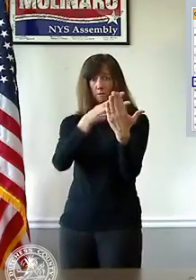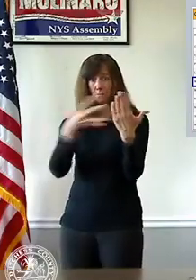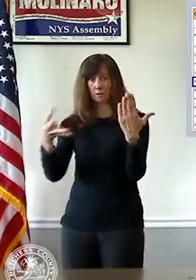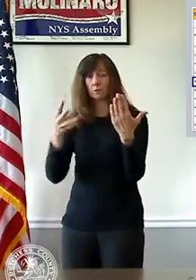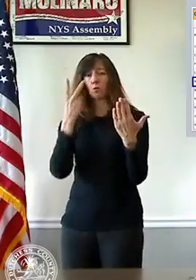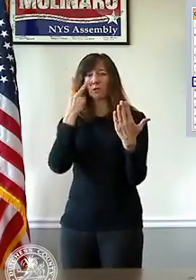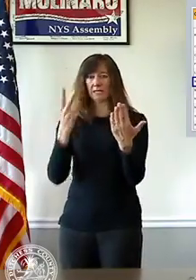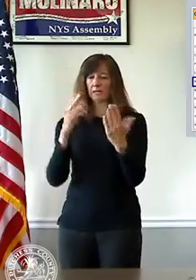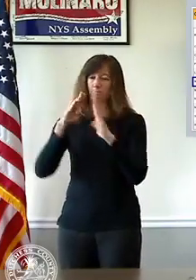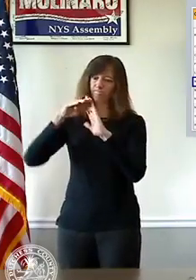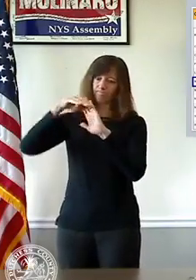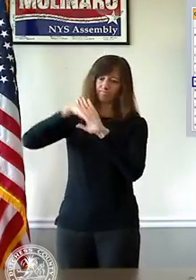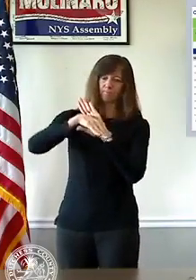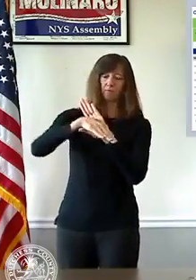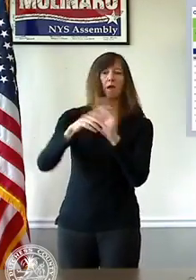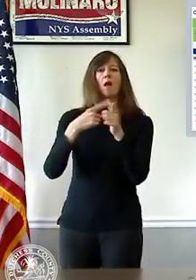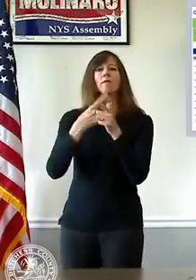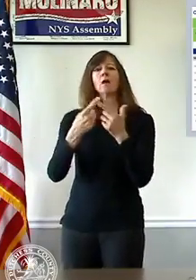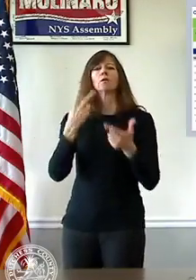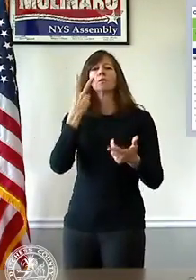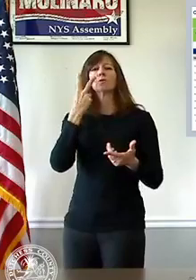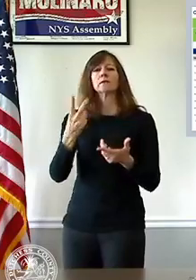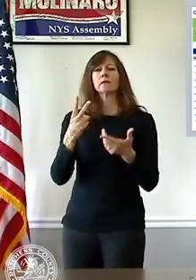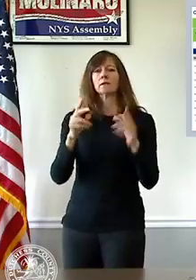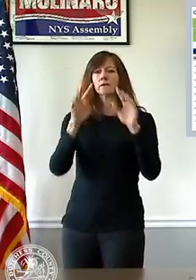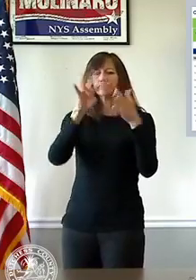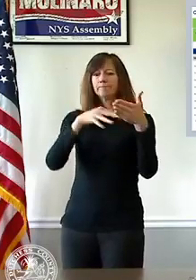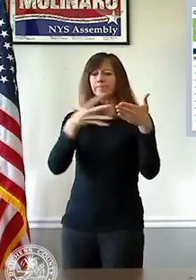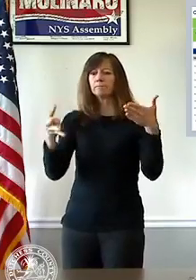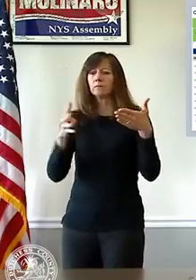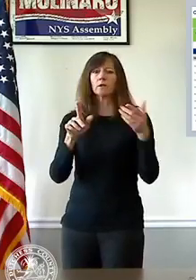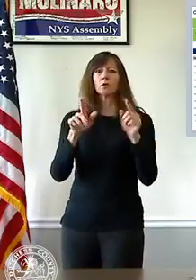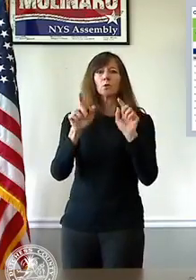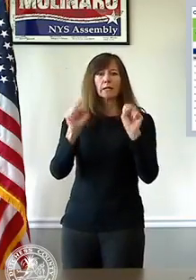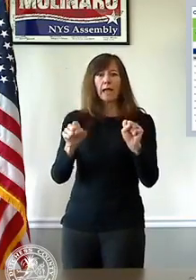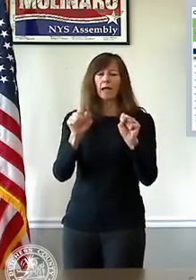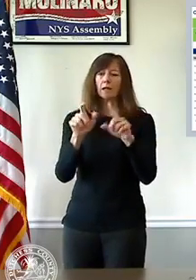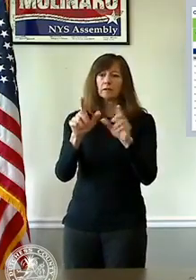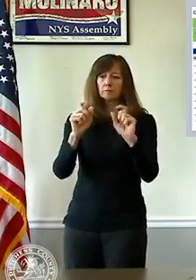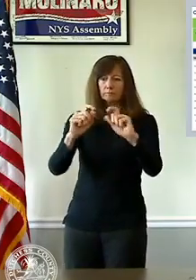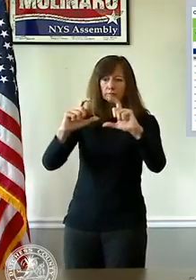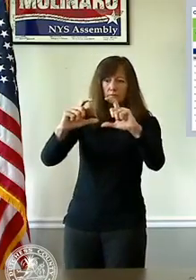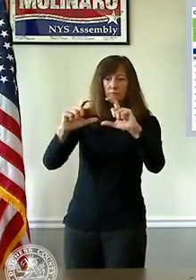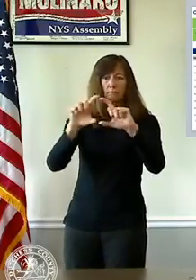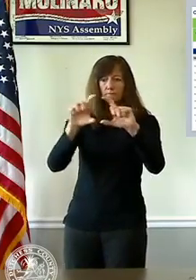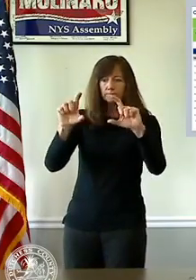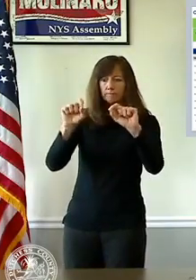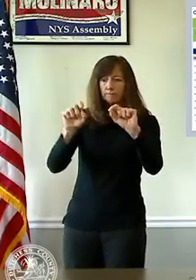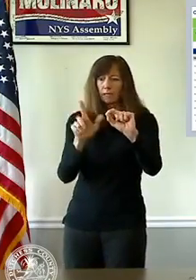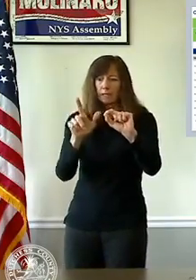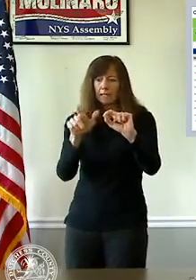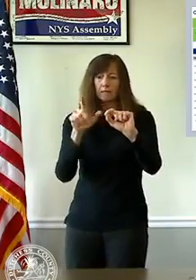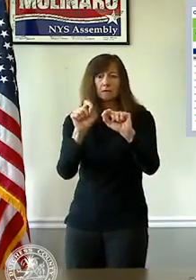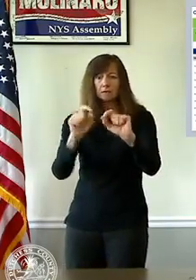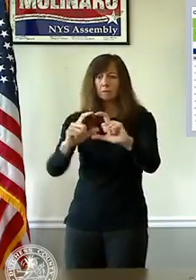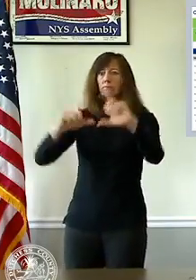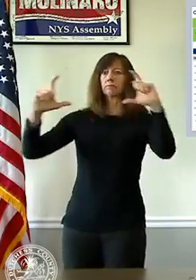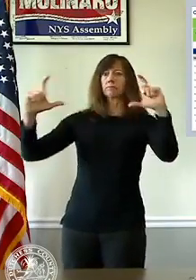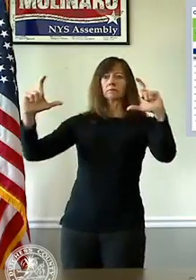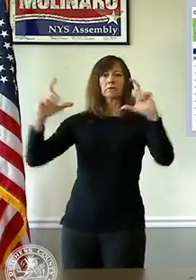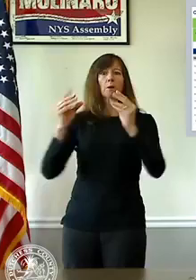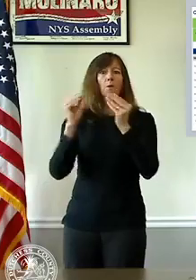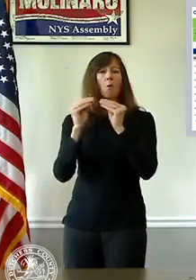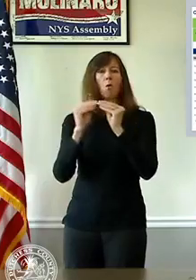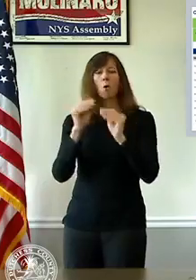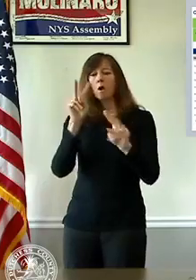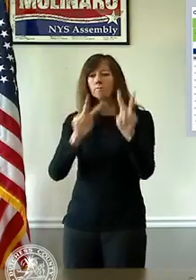click on each of those individual metrics and then look at what that looks like over time, which is why I think this